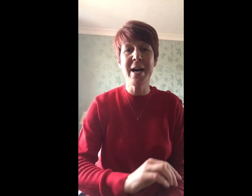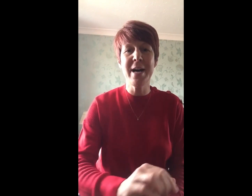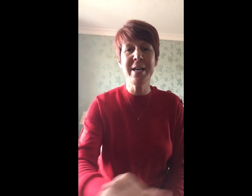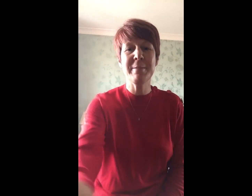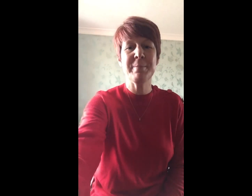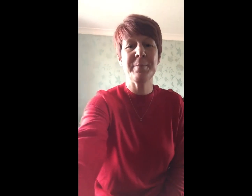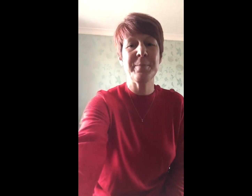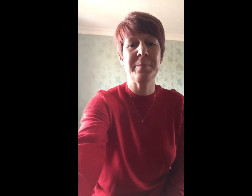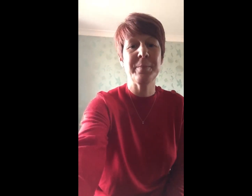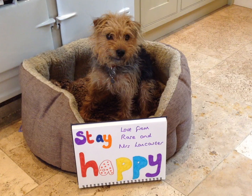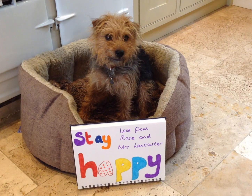Bye.